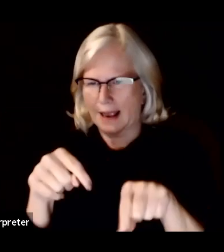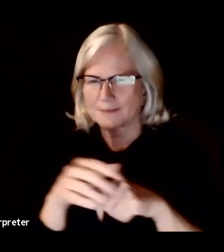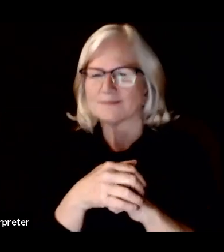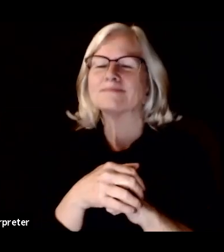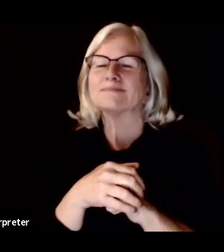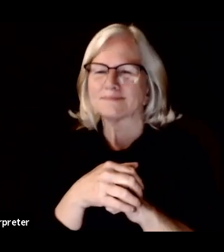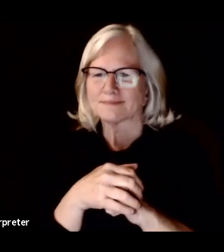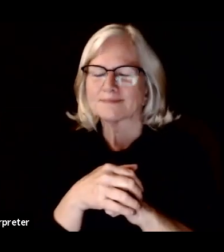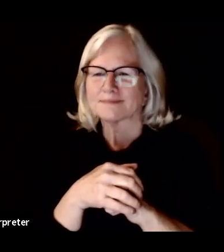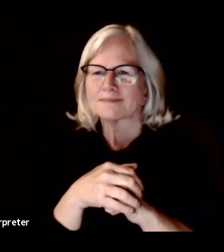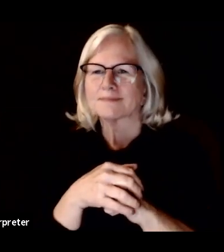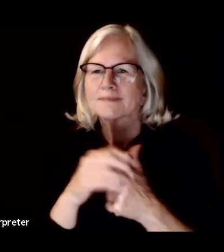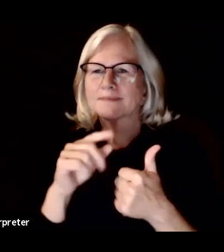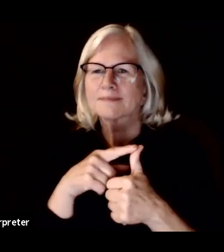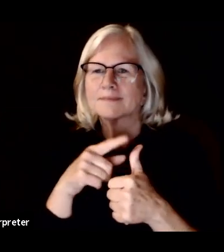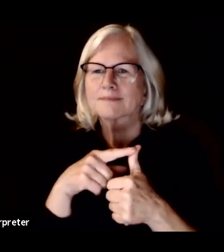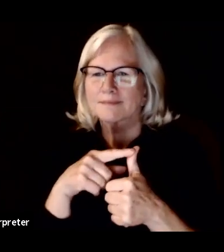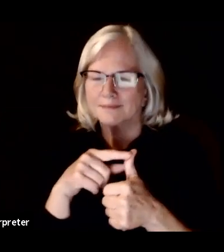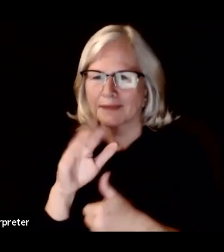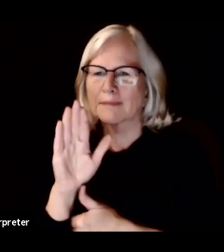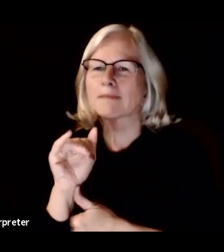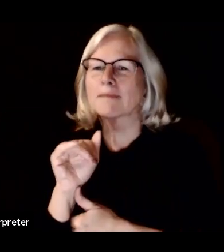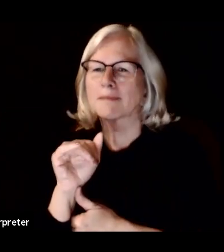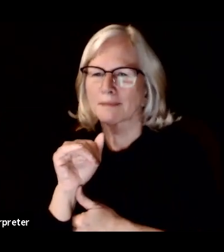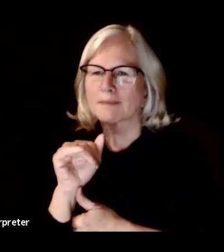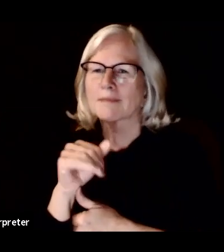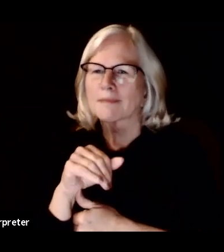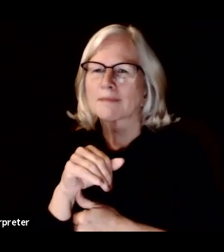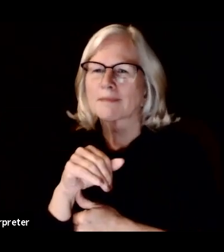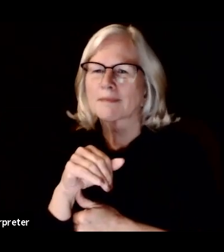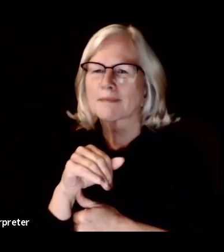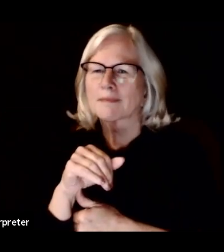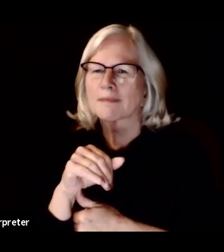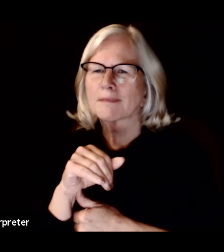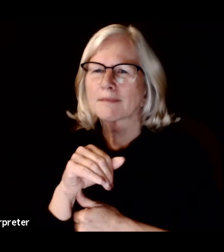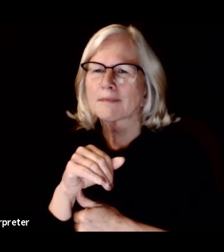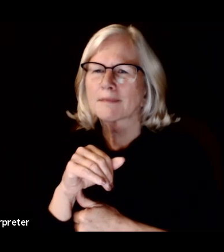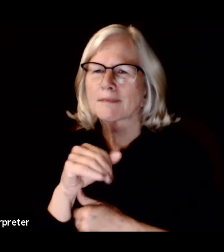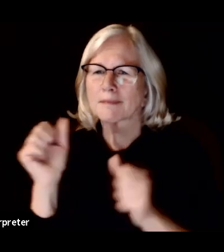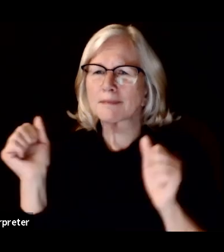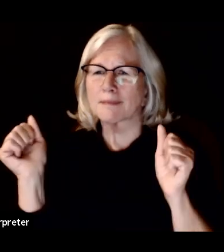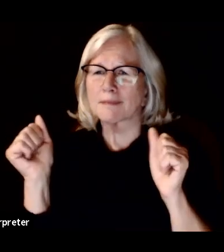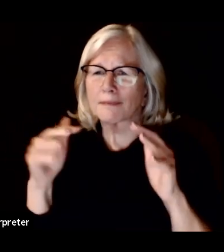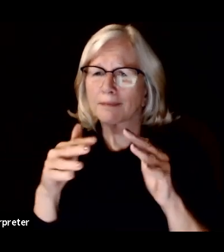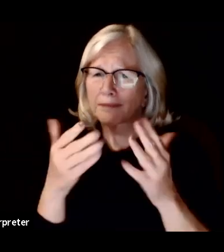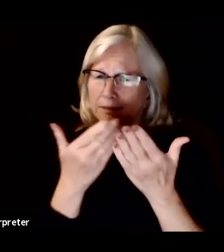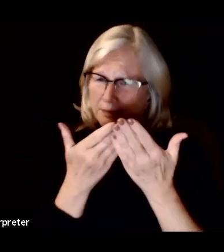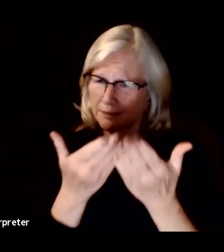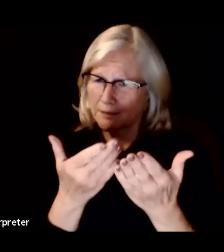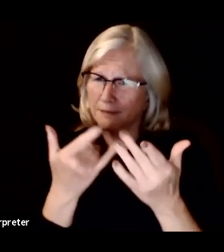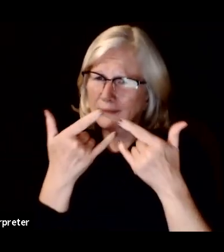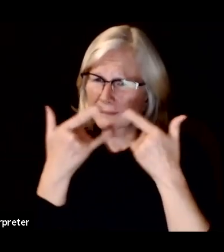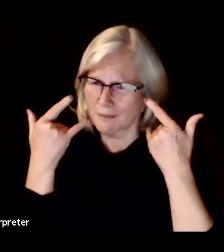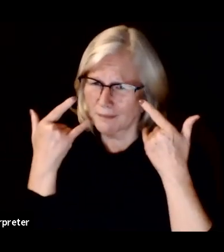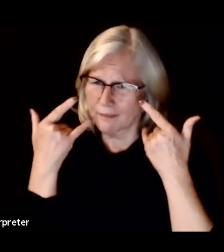guidelines. What if that doesn't happen, and what sort of conversations are you having right now with the campaigns to ensure that